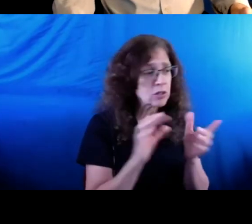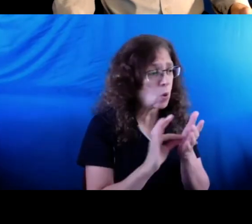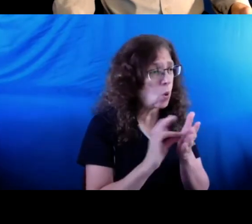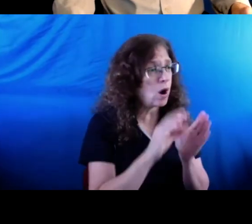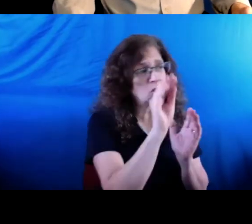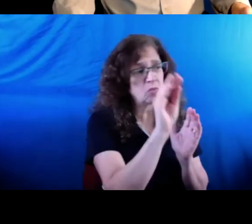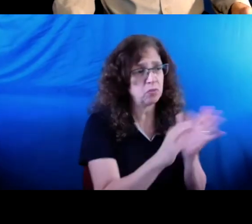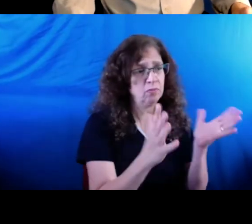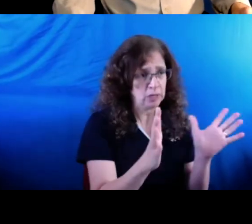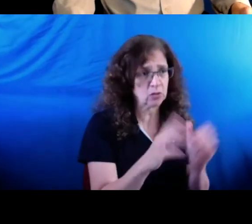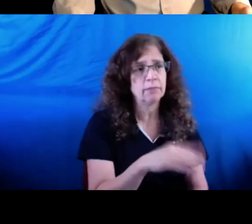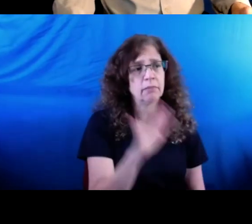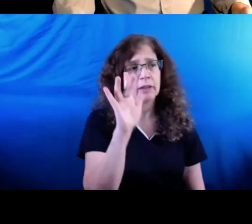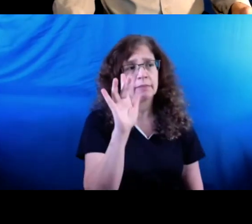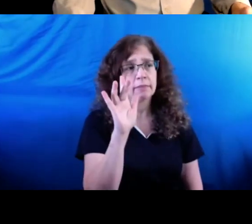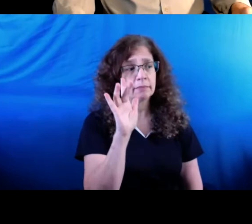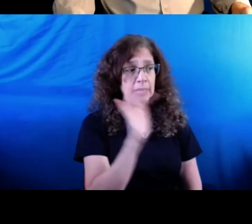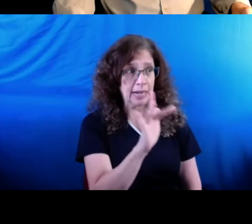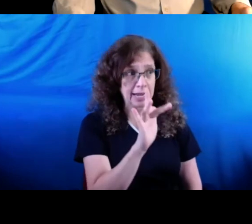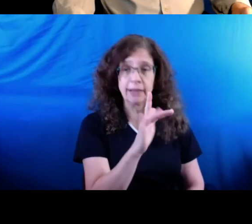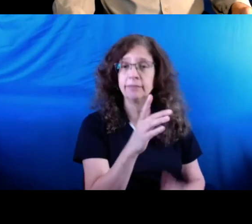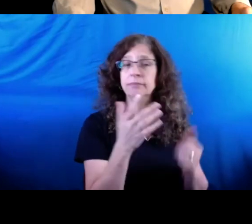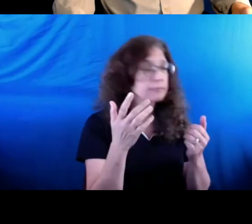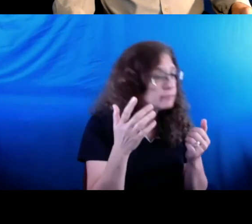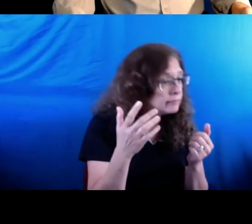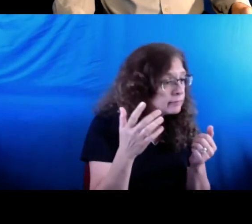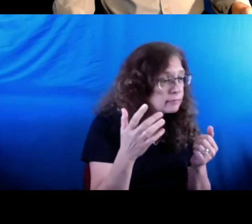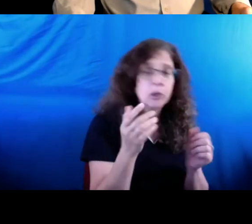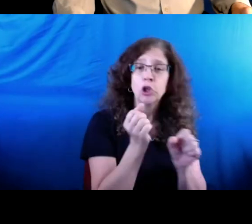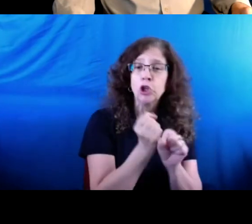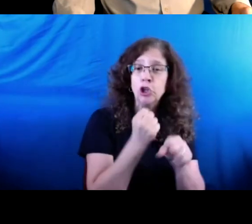in language scores.